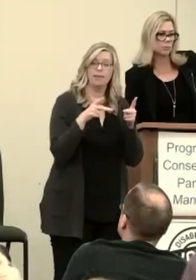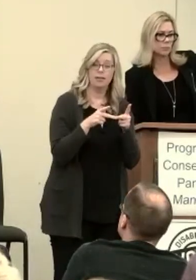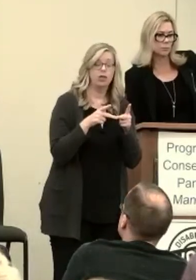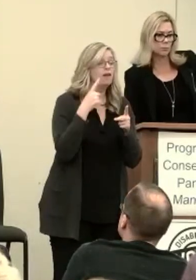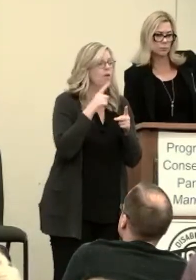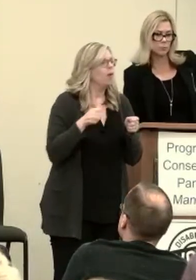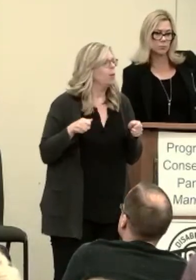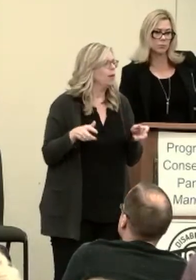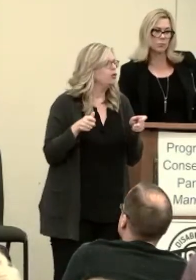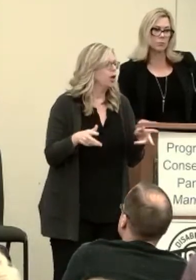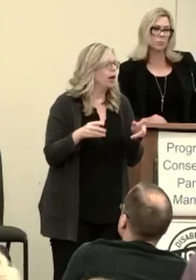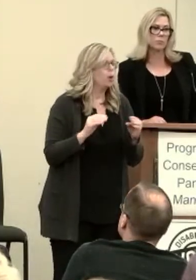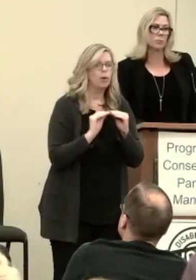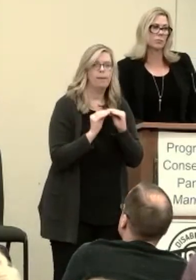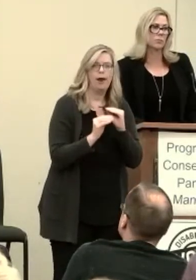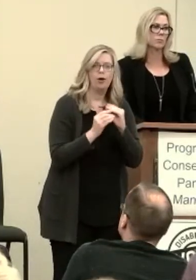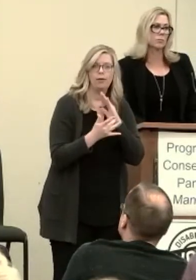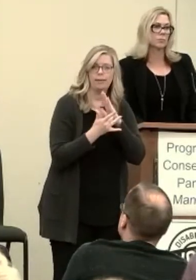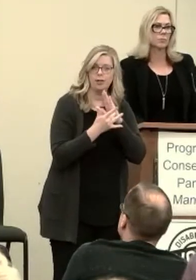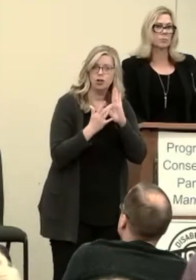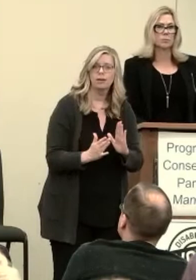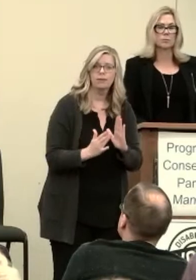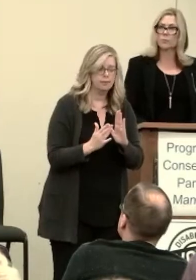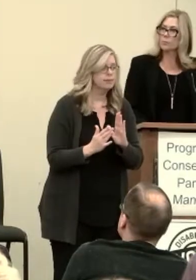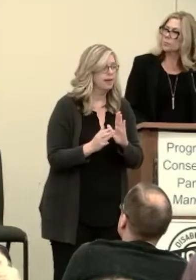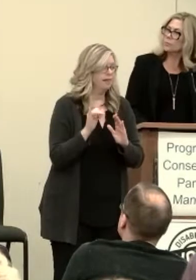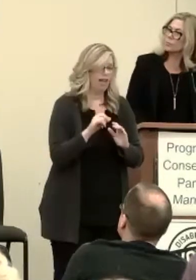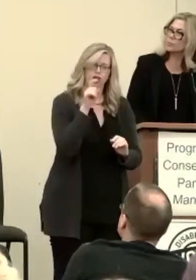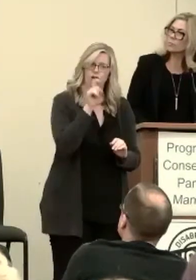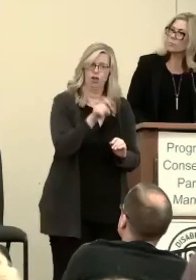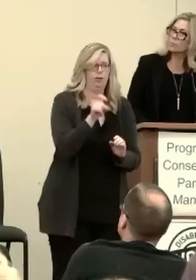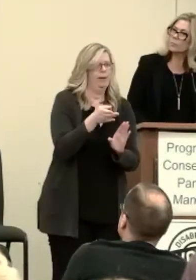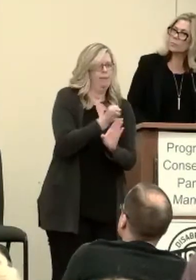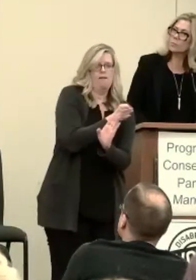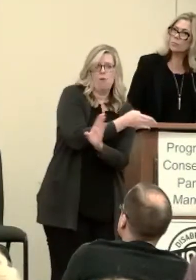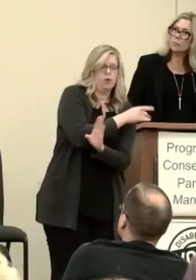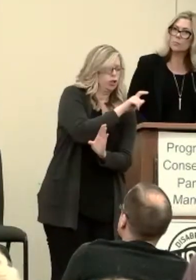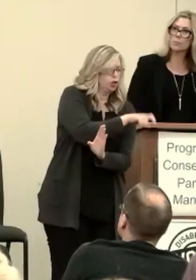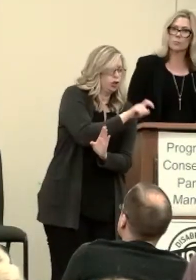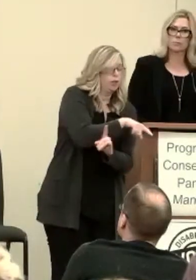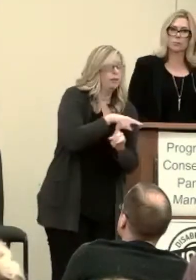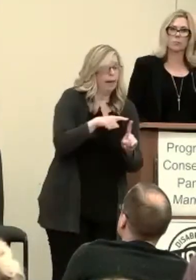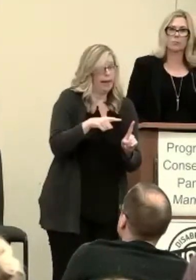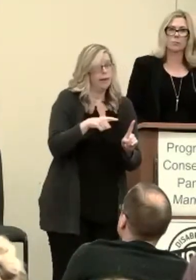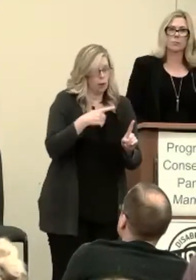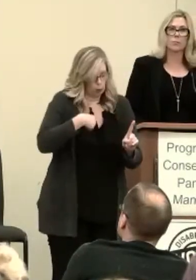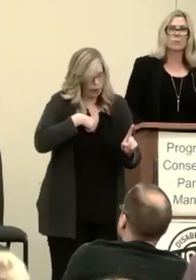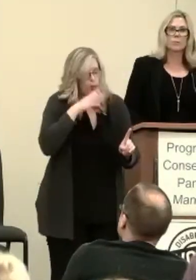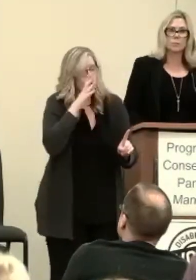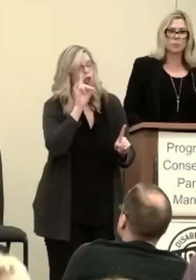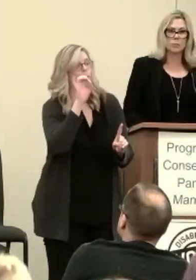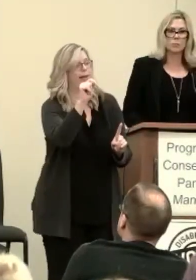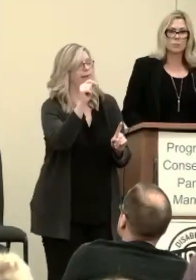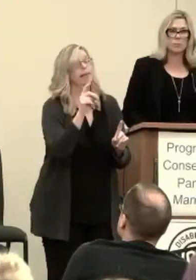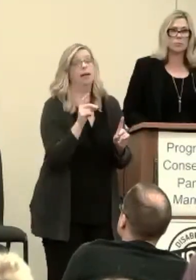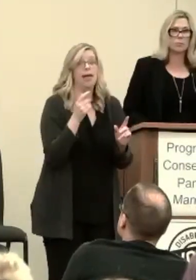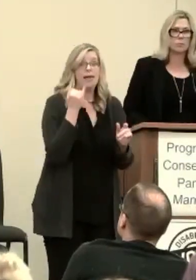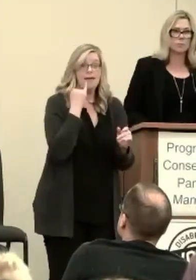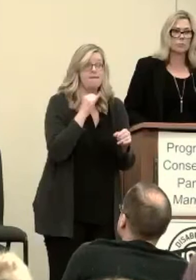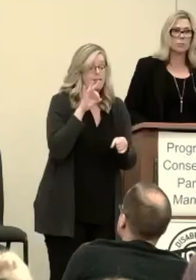wheelchair repair technicians. Again, that's something that should have been done a long time ago, but we are committed to doing it almost